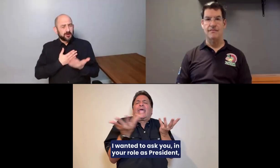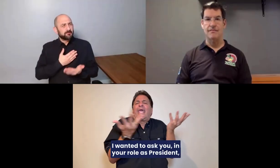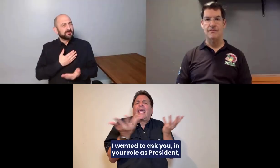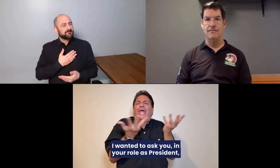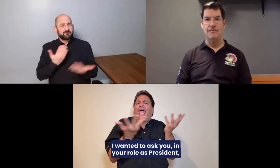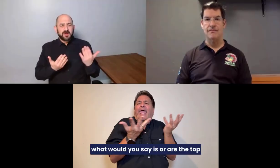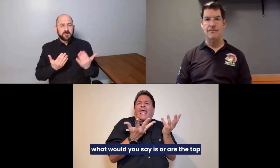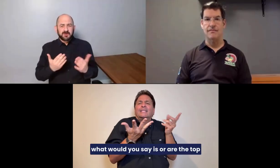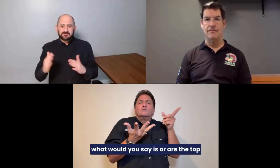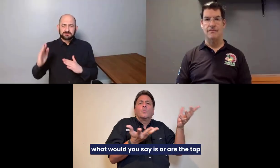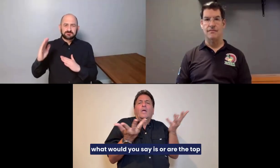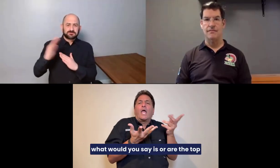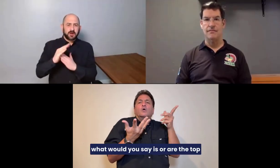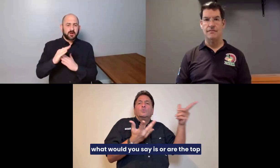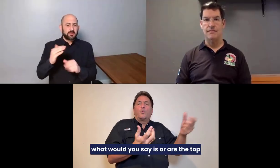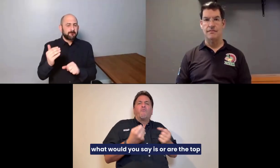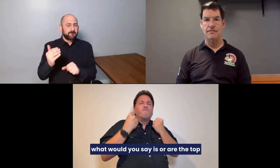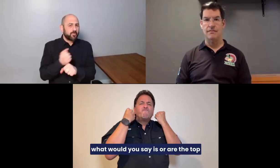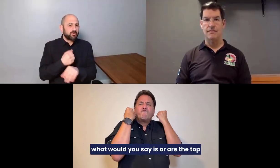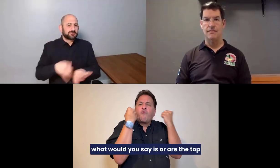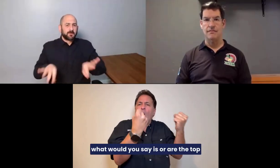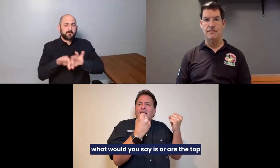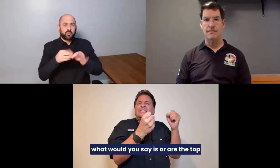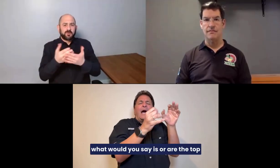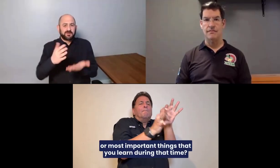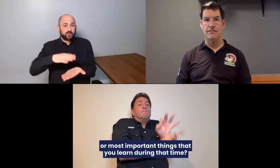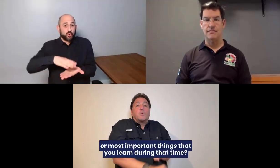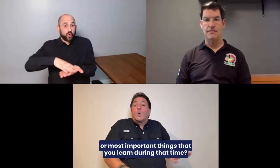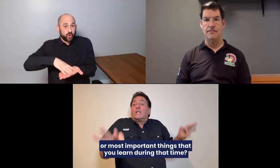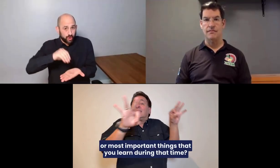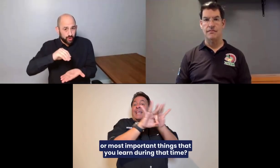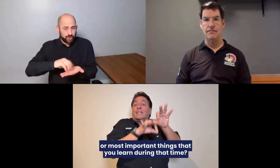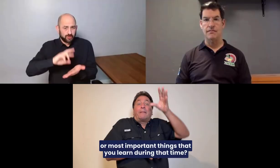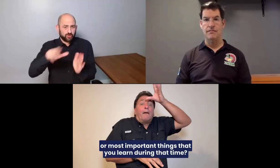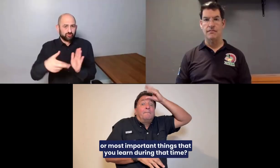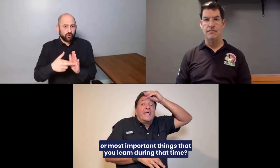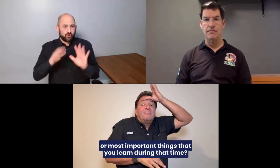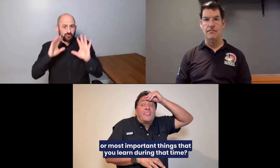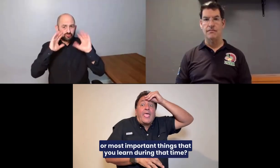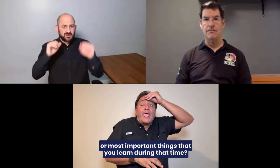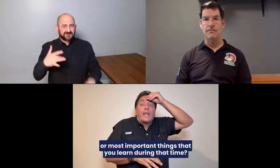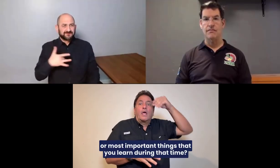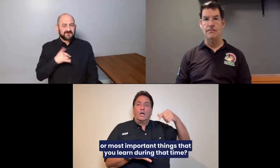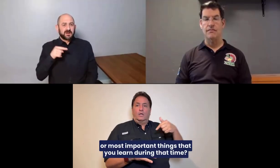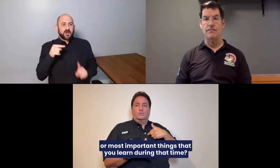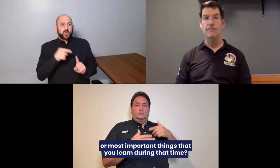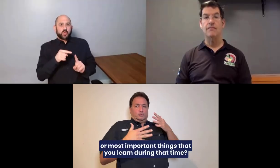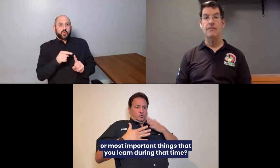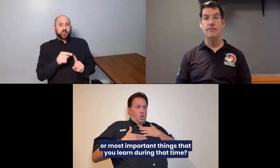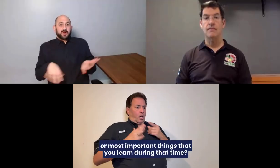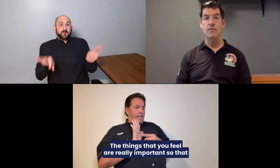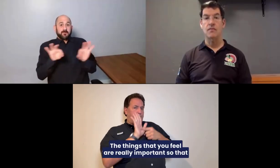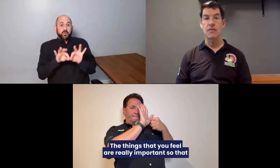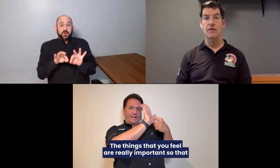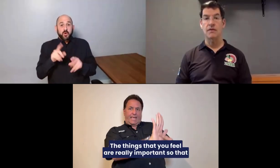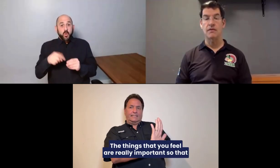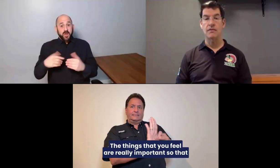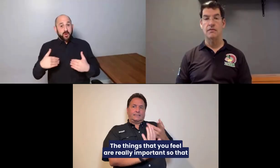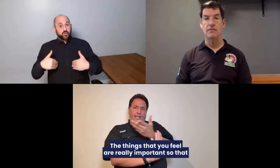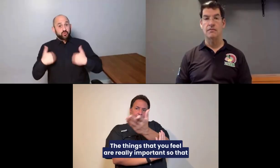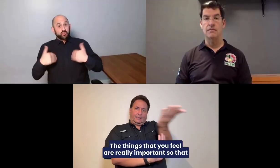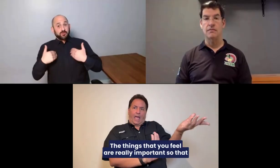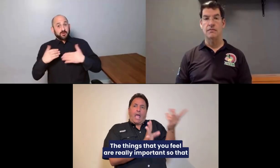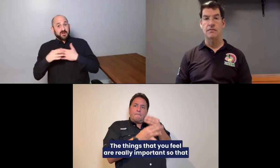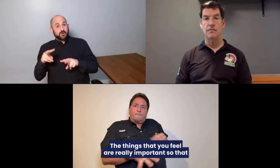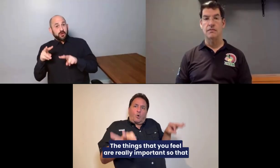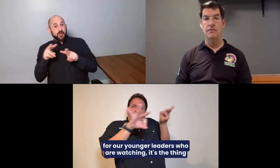as president, what would you say is or are the top or most important things that you learned during that time? The things that you feel are